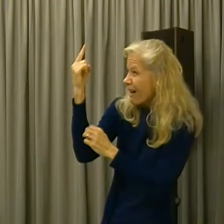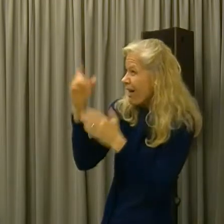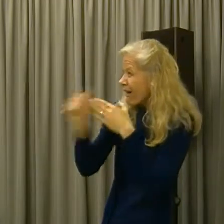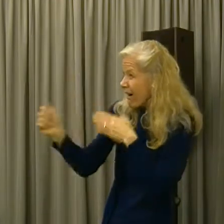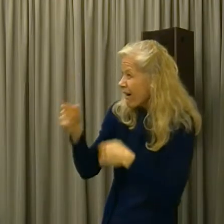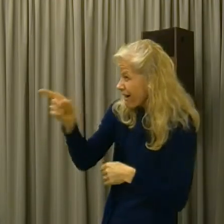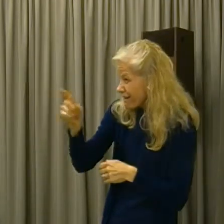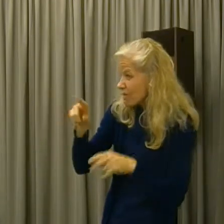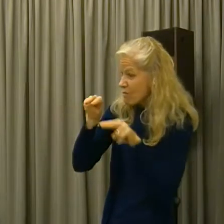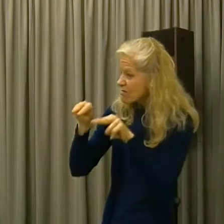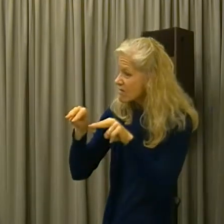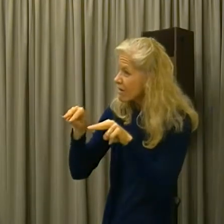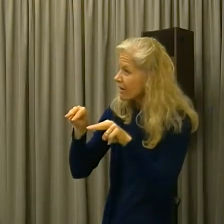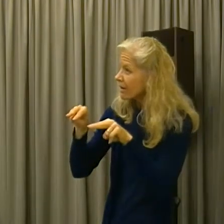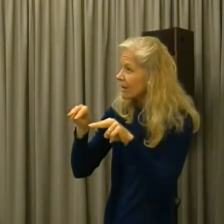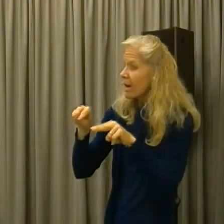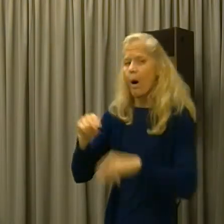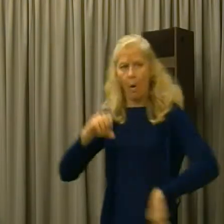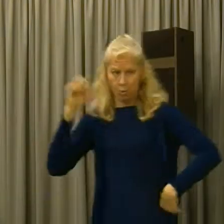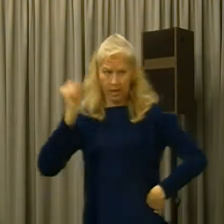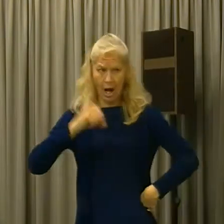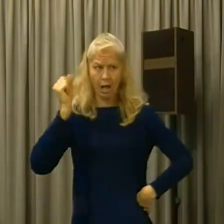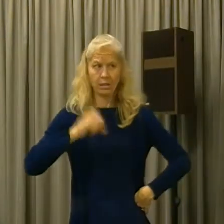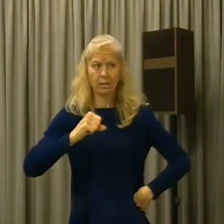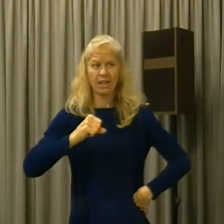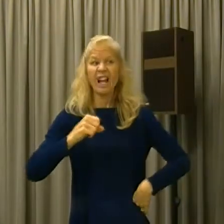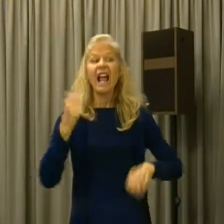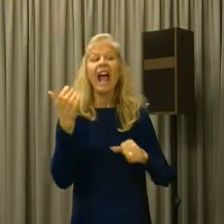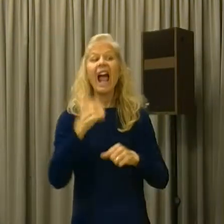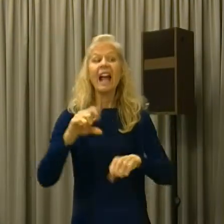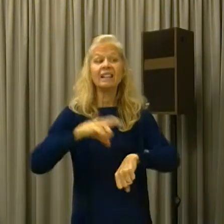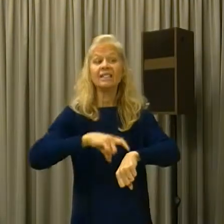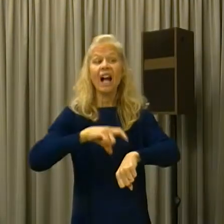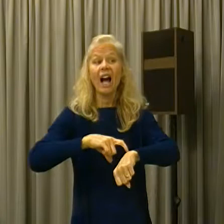you? Where did you come from? And where do you think you're going?